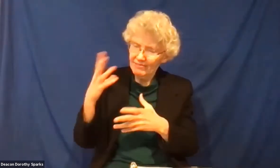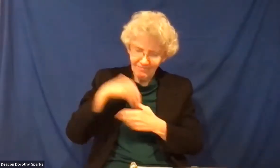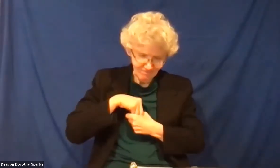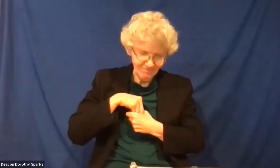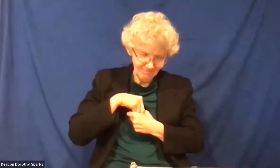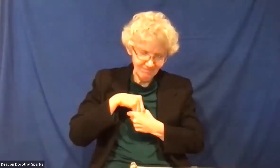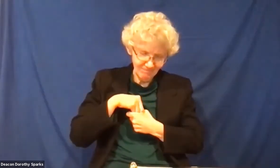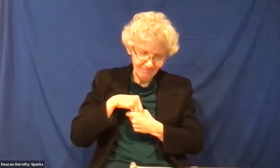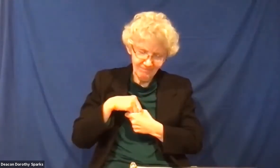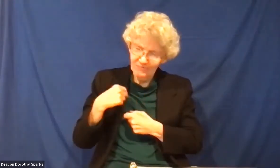already.